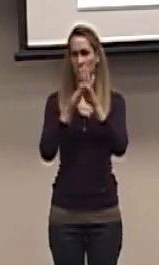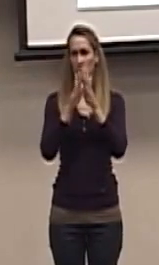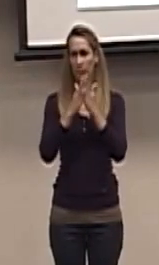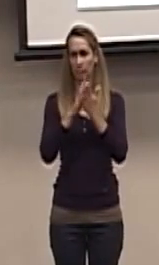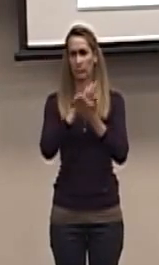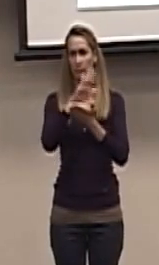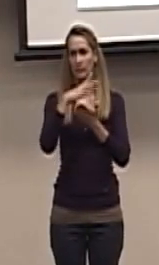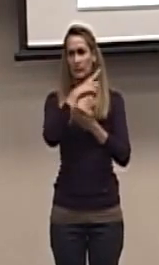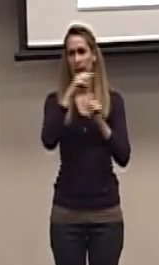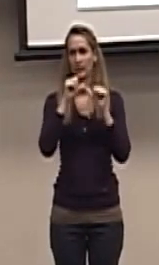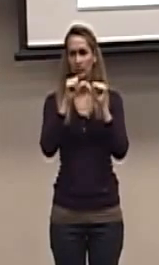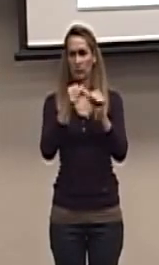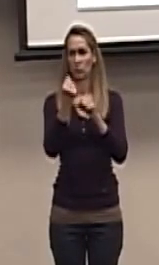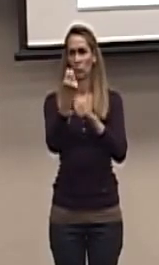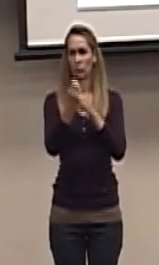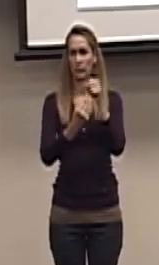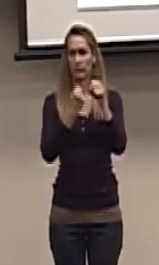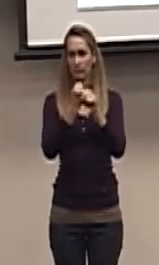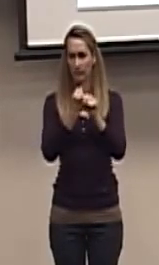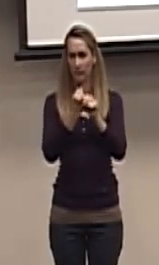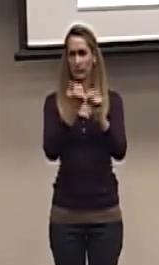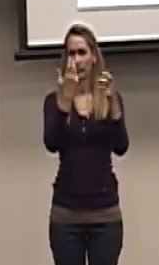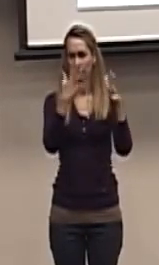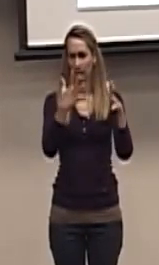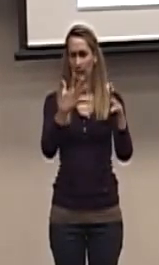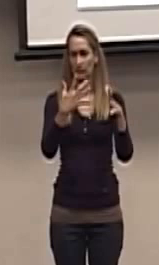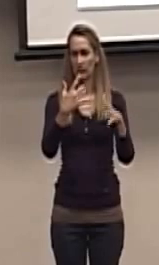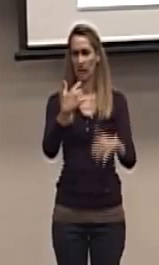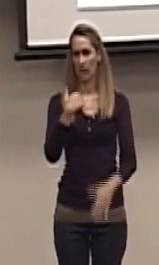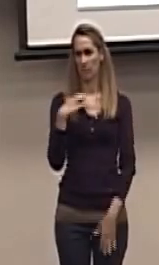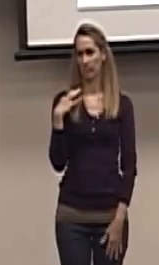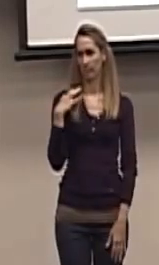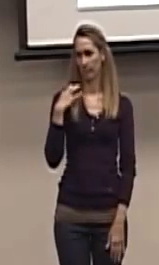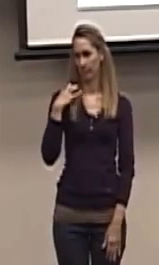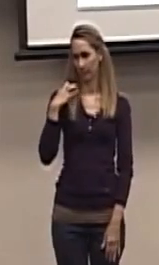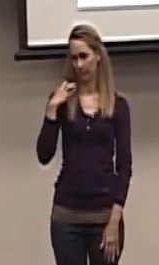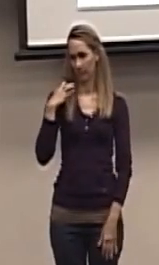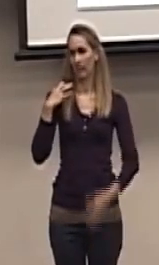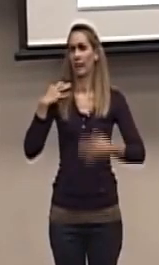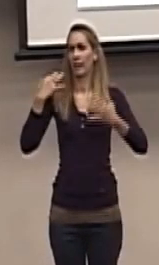12 years before I was appointed as the current